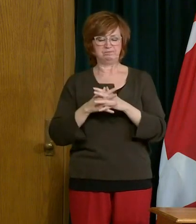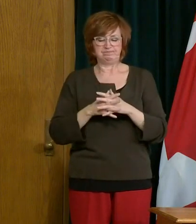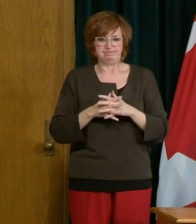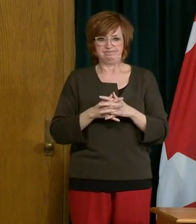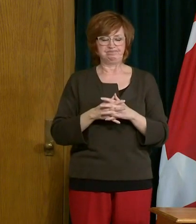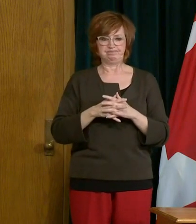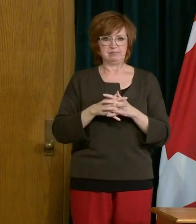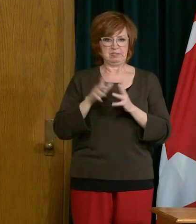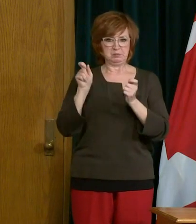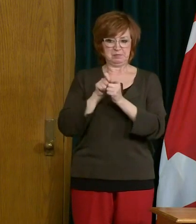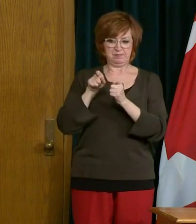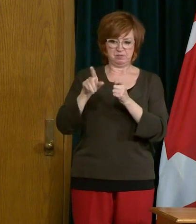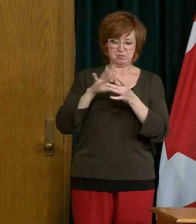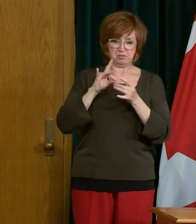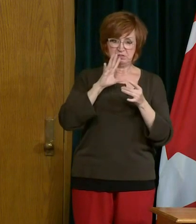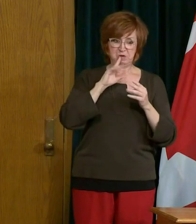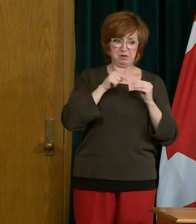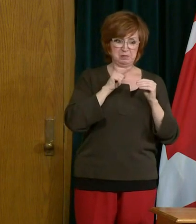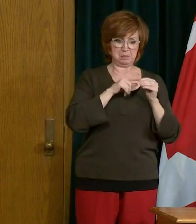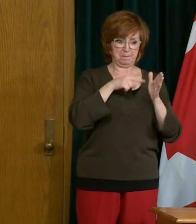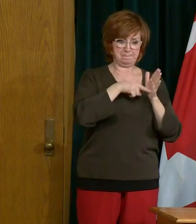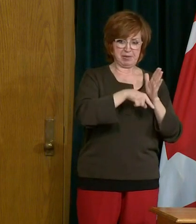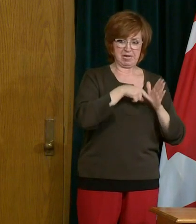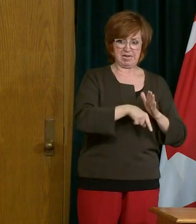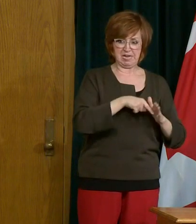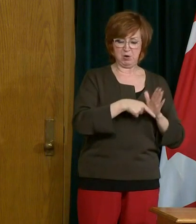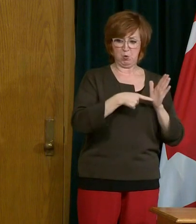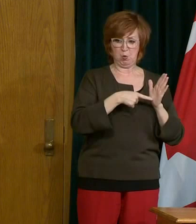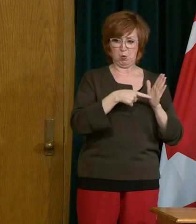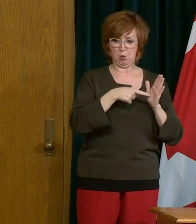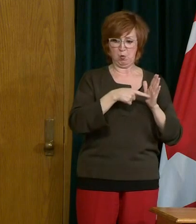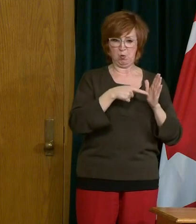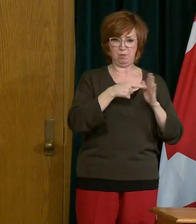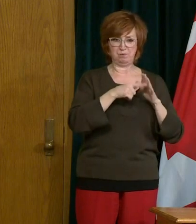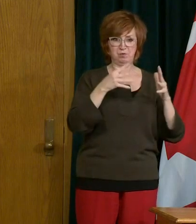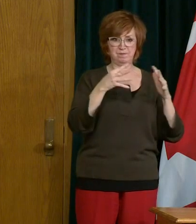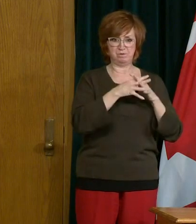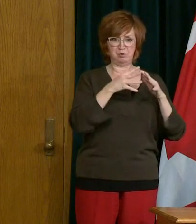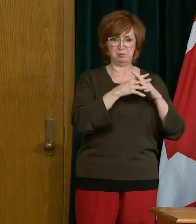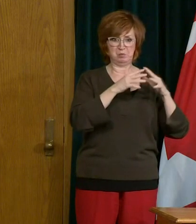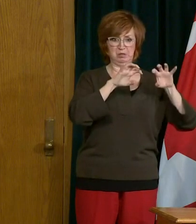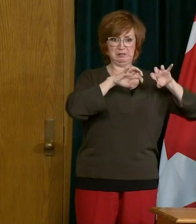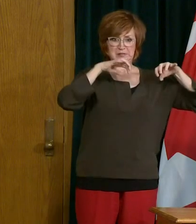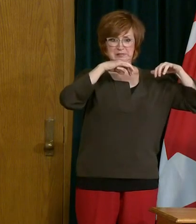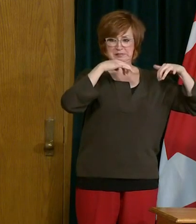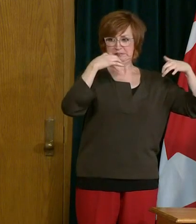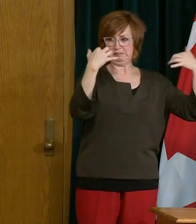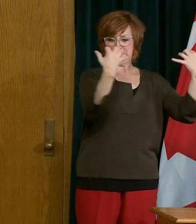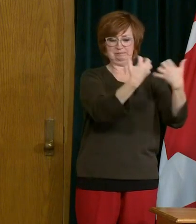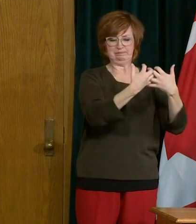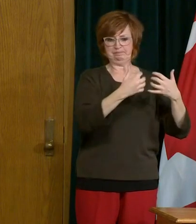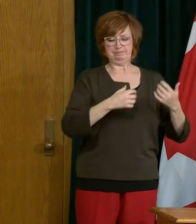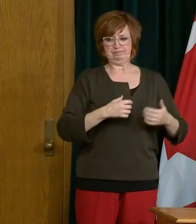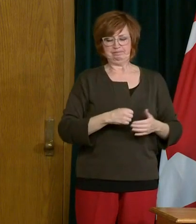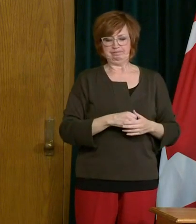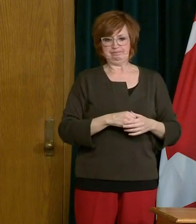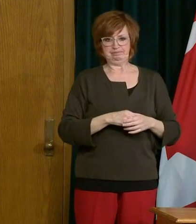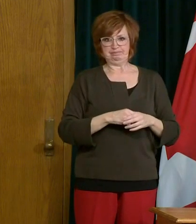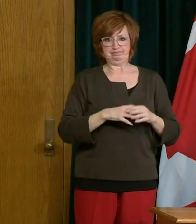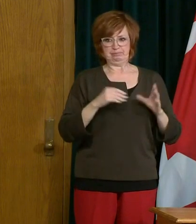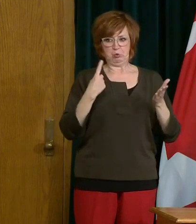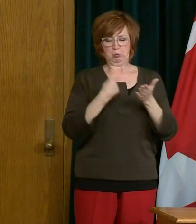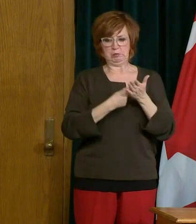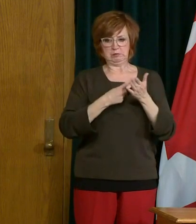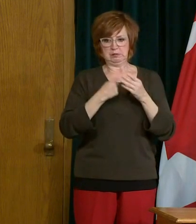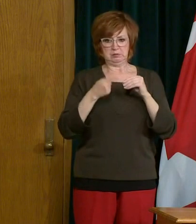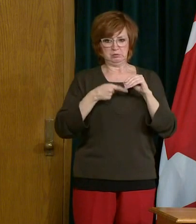the repayment of the stadium, and we'll have those conversations as the days progress. The